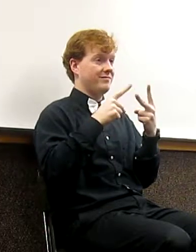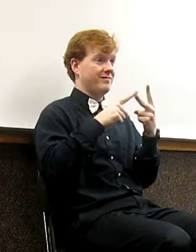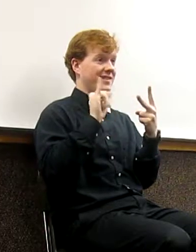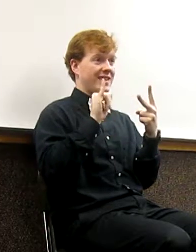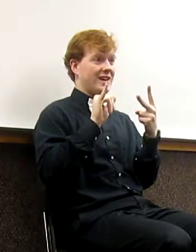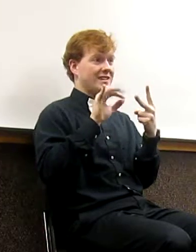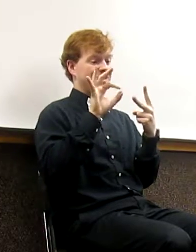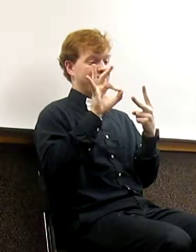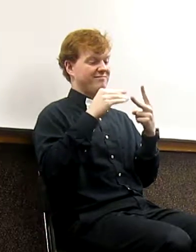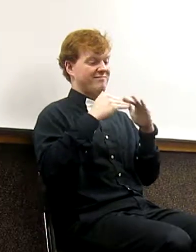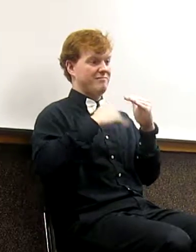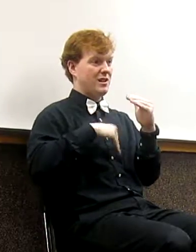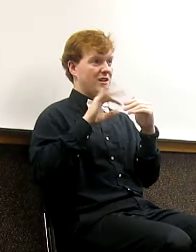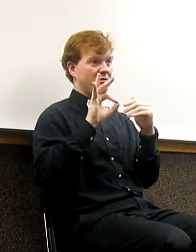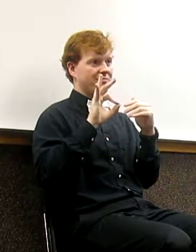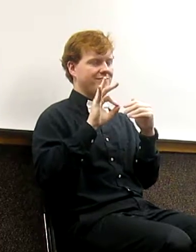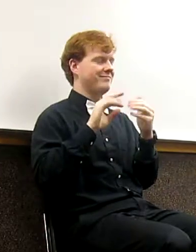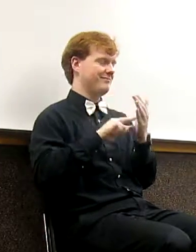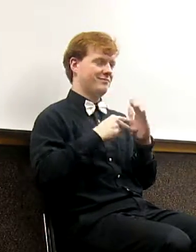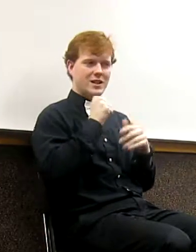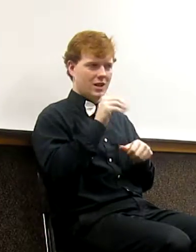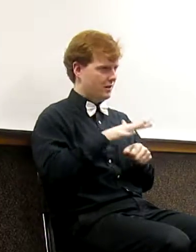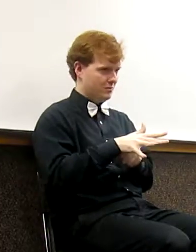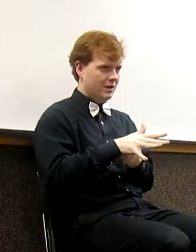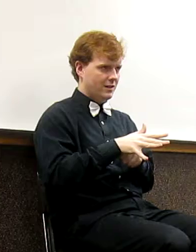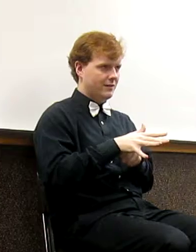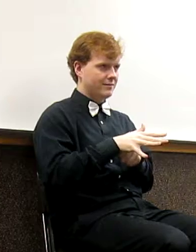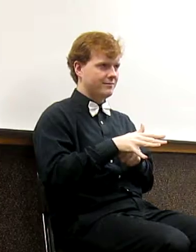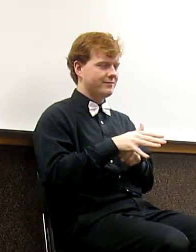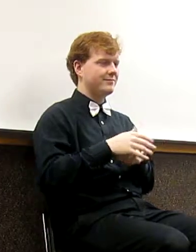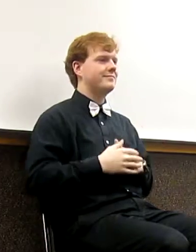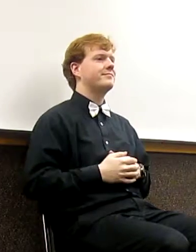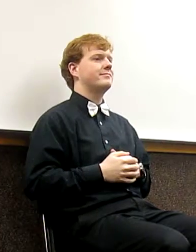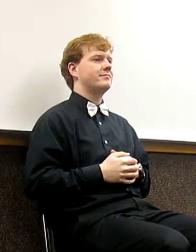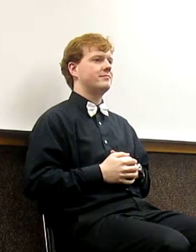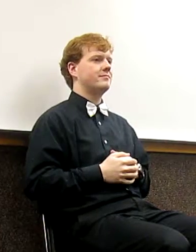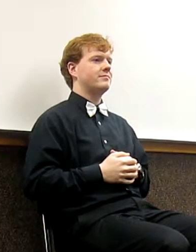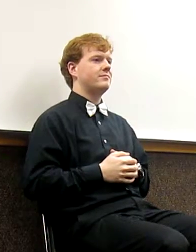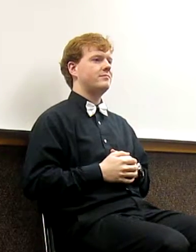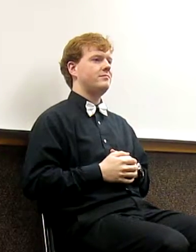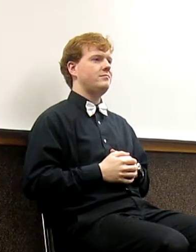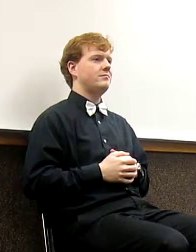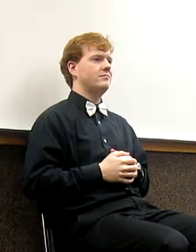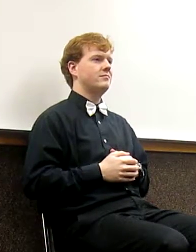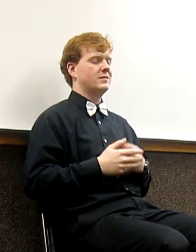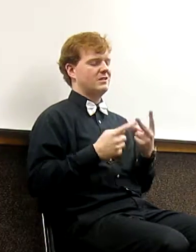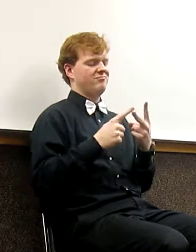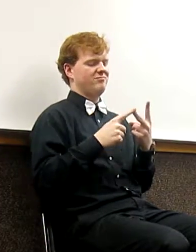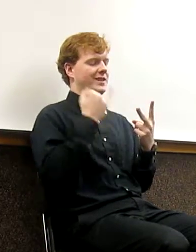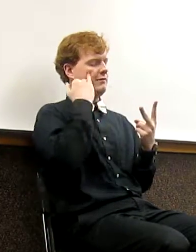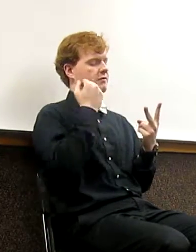So how many do you think an incomplete protein has? Not all 9. Yeah, less than 9. So 2, 5,